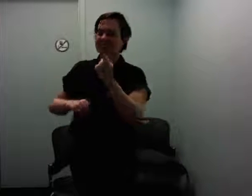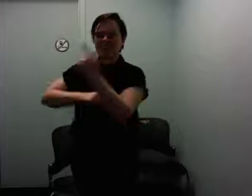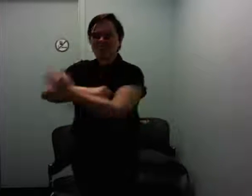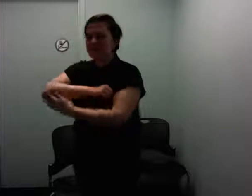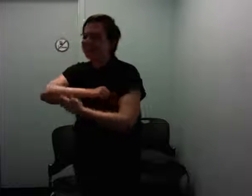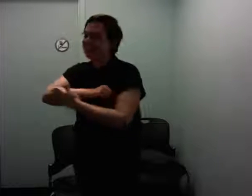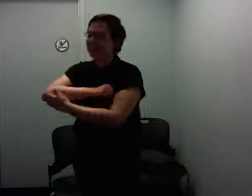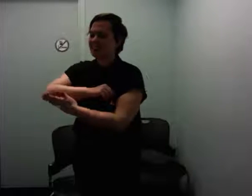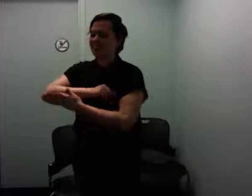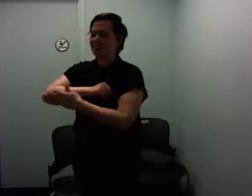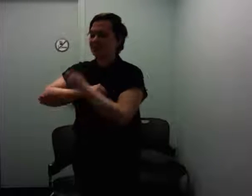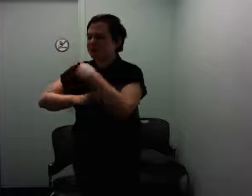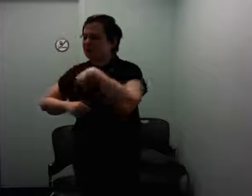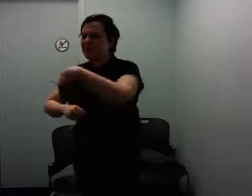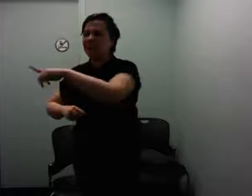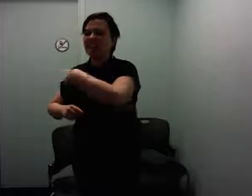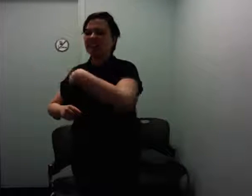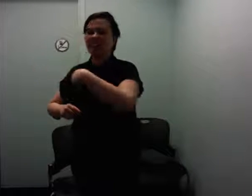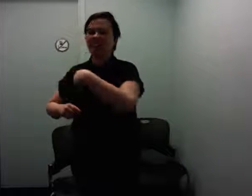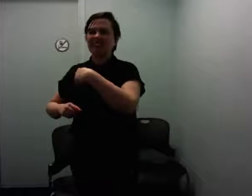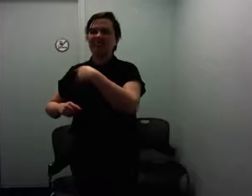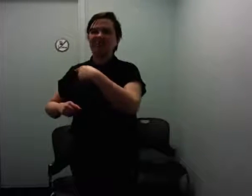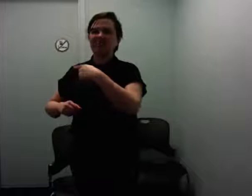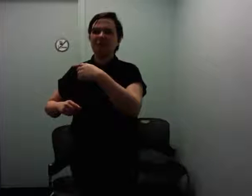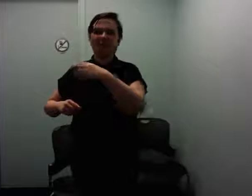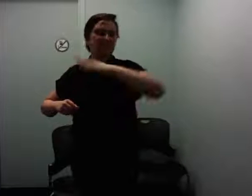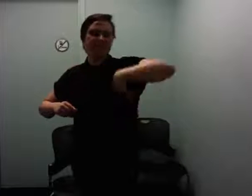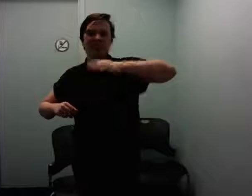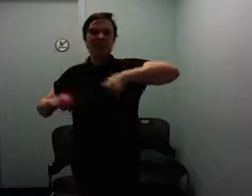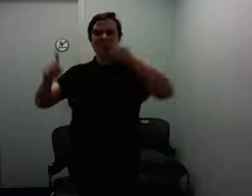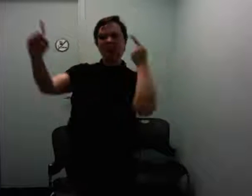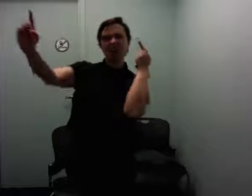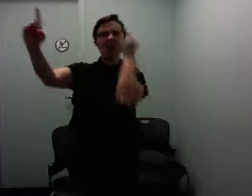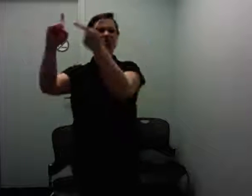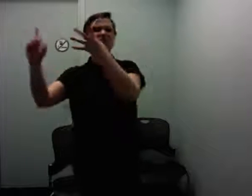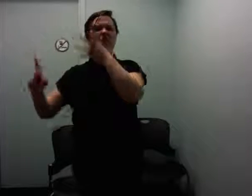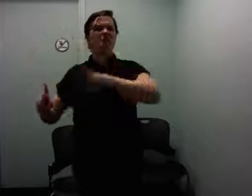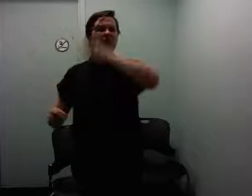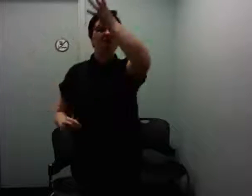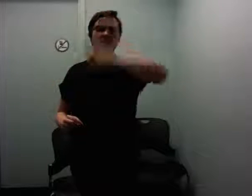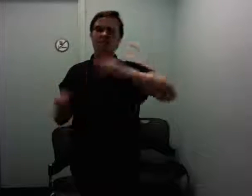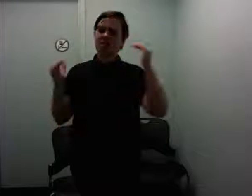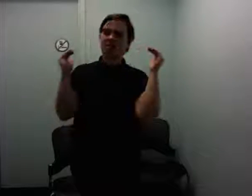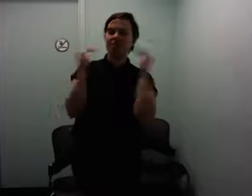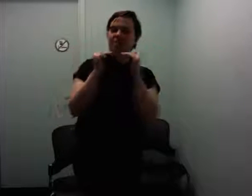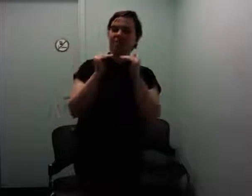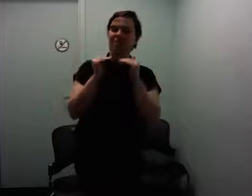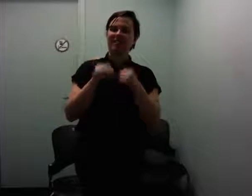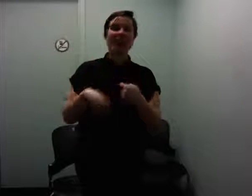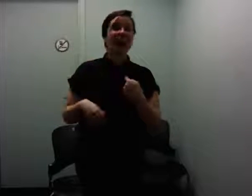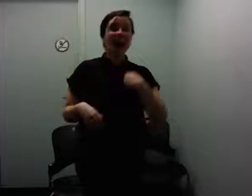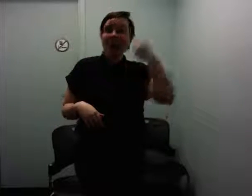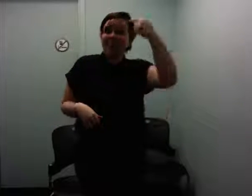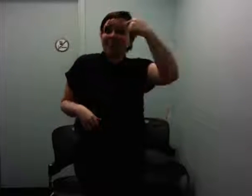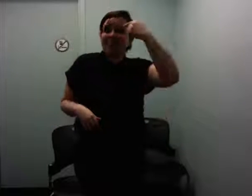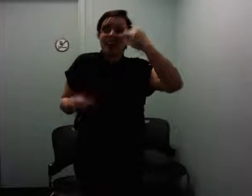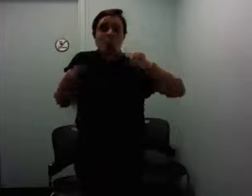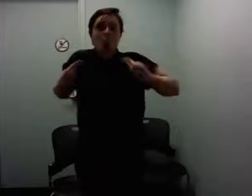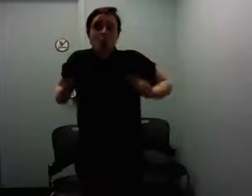These rights I consider to be human rights, but I am one of the lucky ones. My